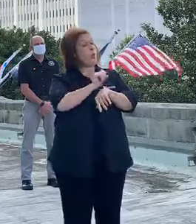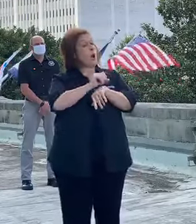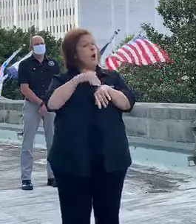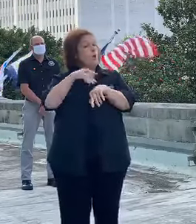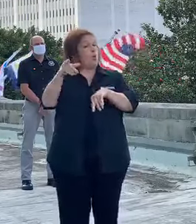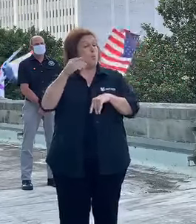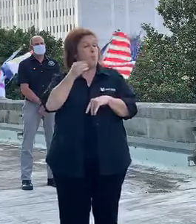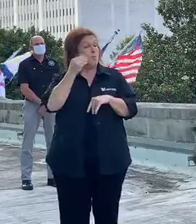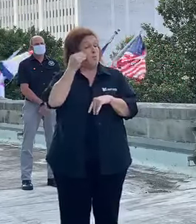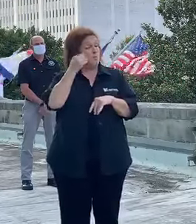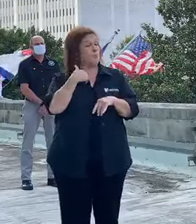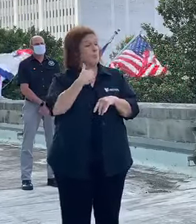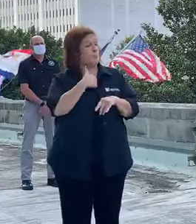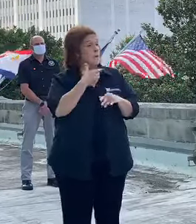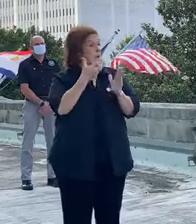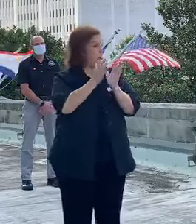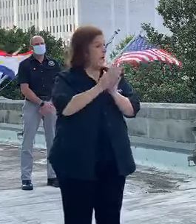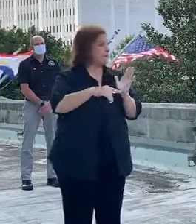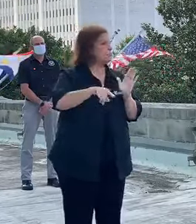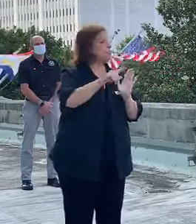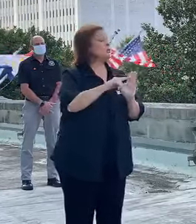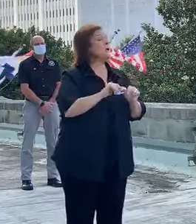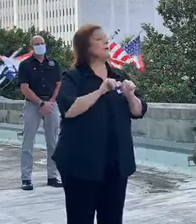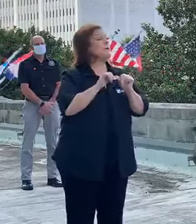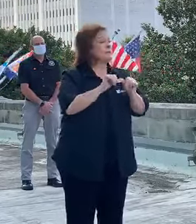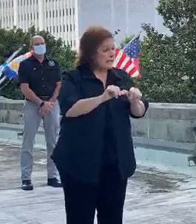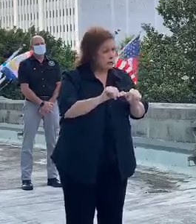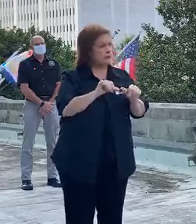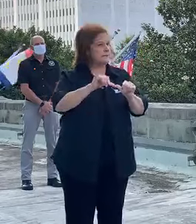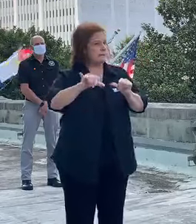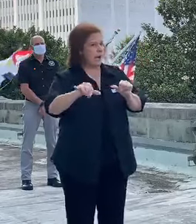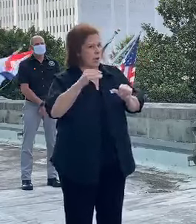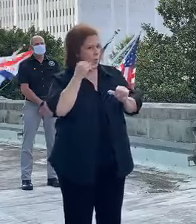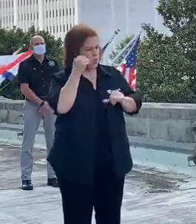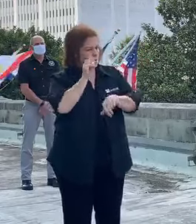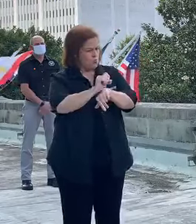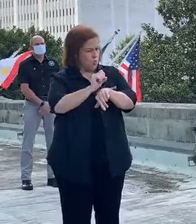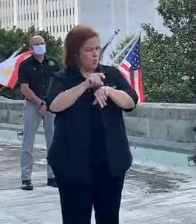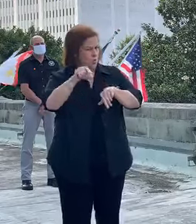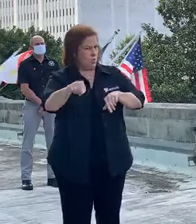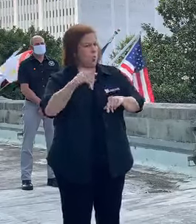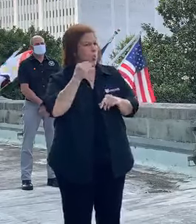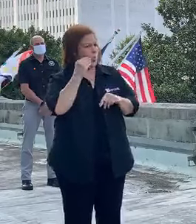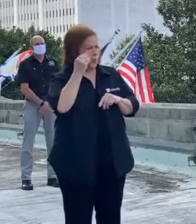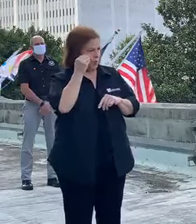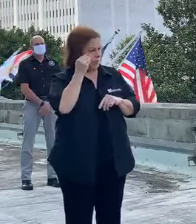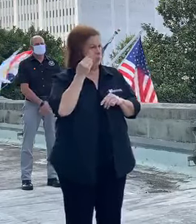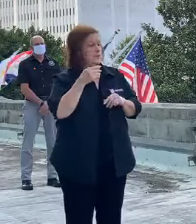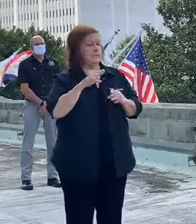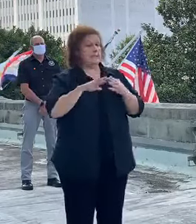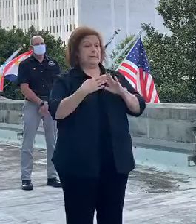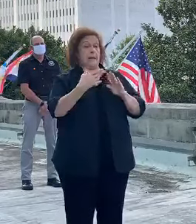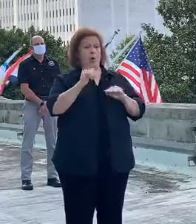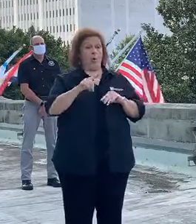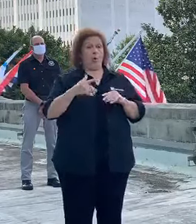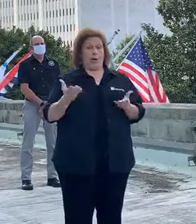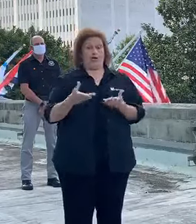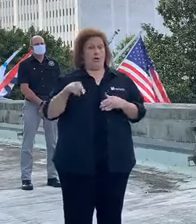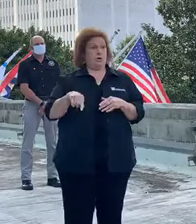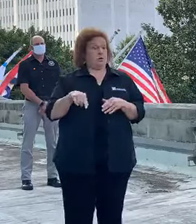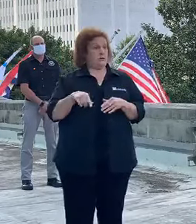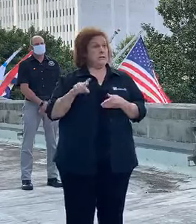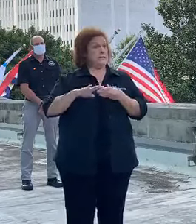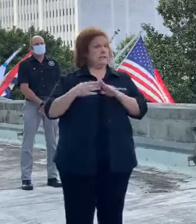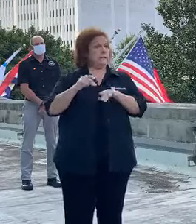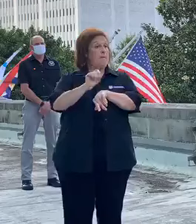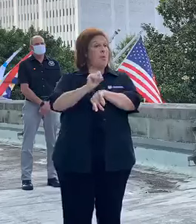home, we're encouraging folks to continue to work from home. This is what should happen. At City Hall, for example,